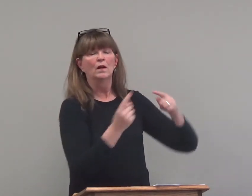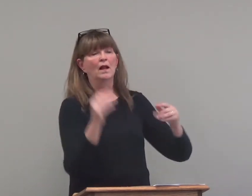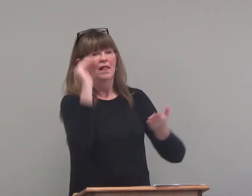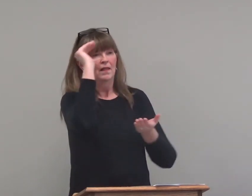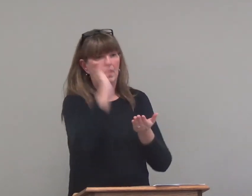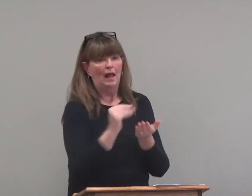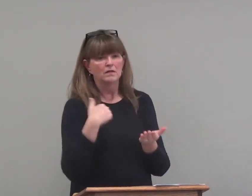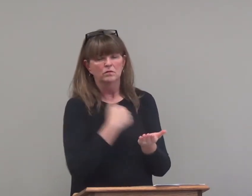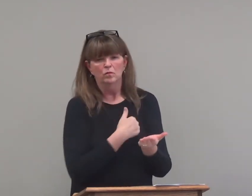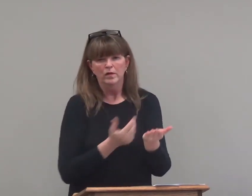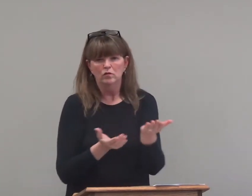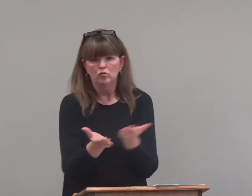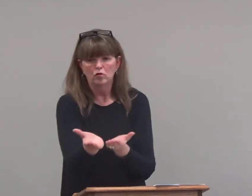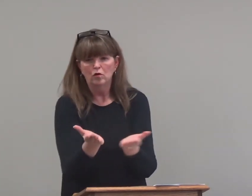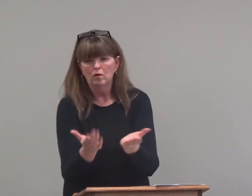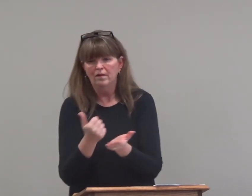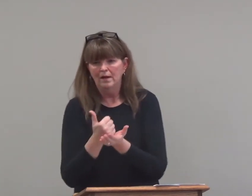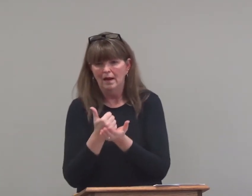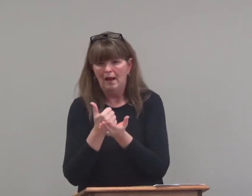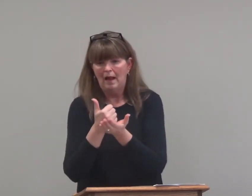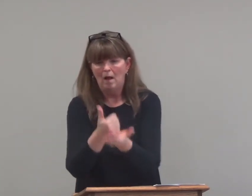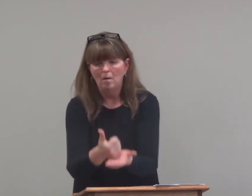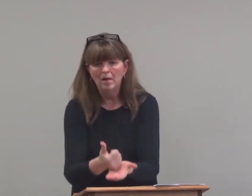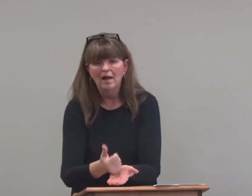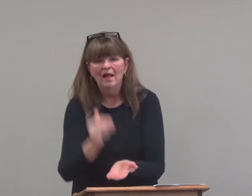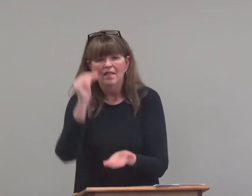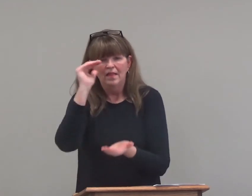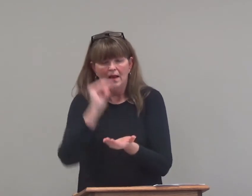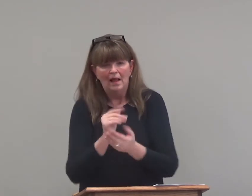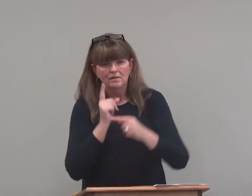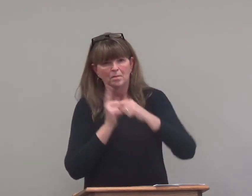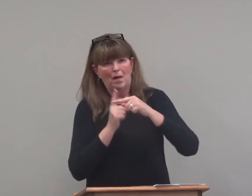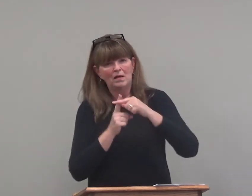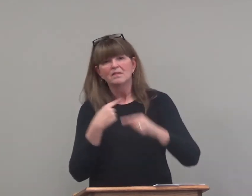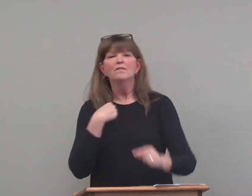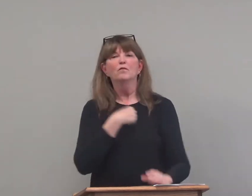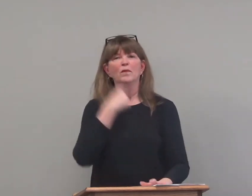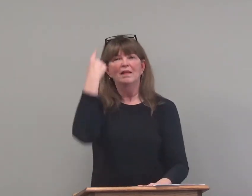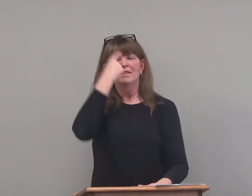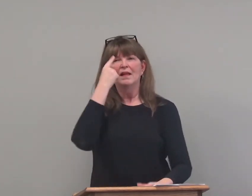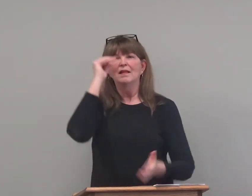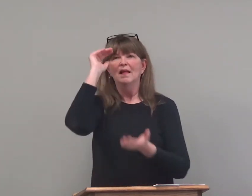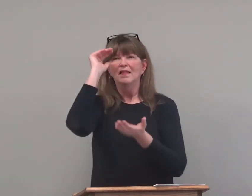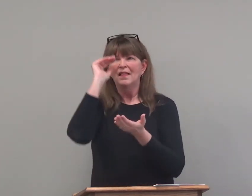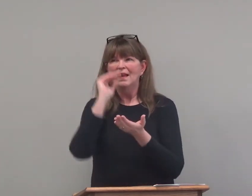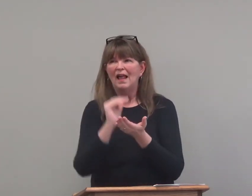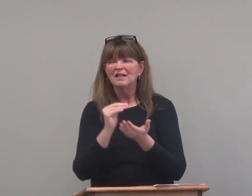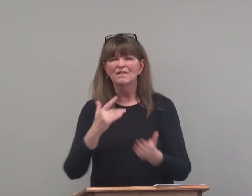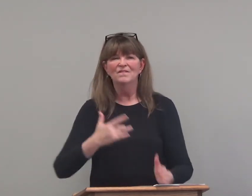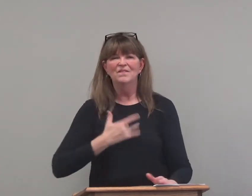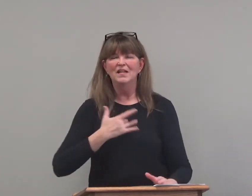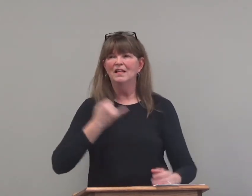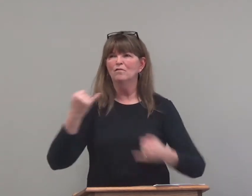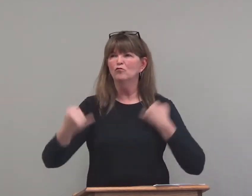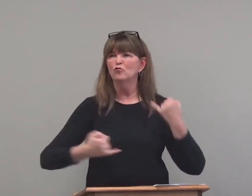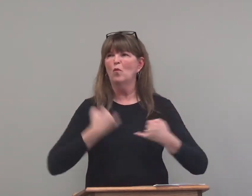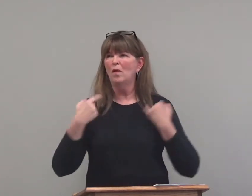manner. And the less we serve, the less we help, the less positivity we have, and the